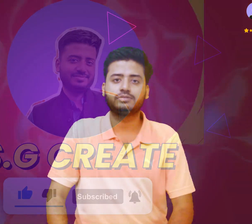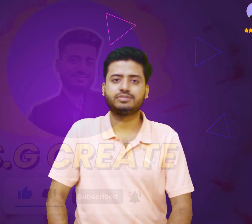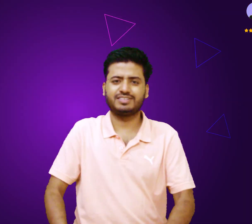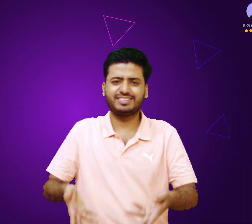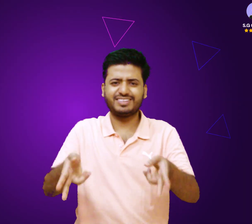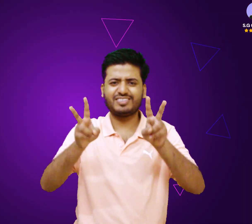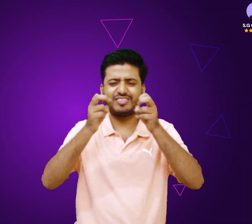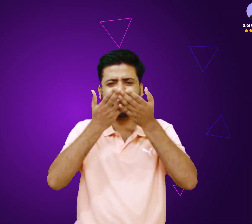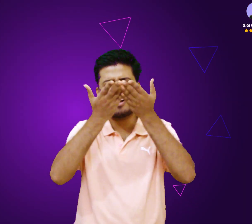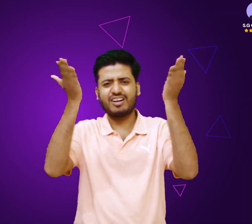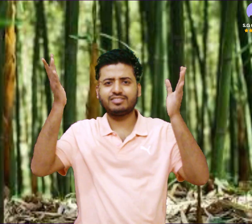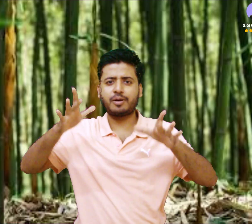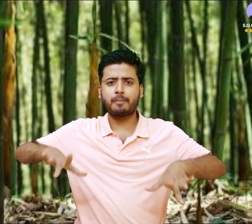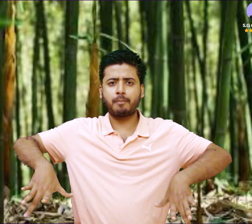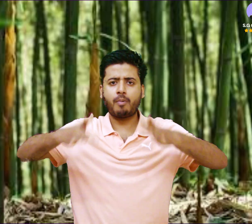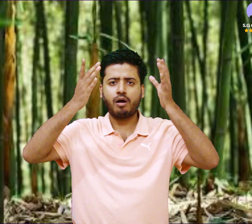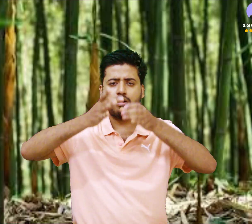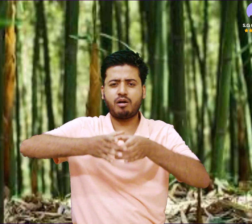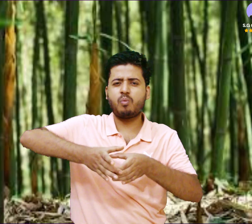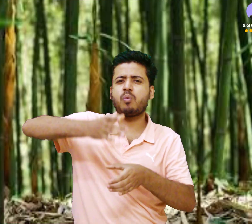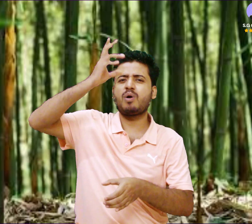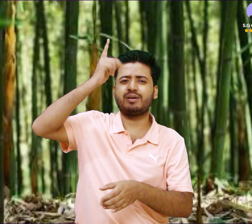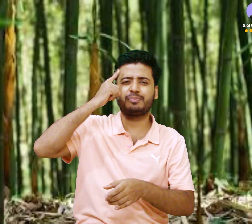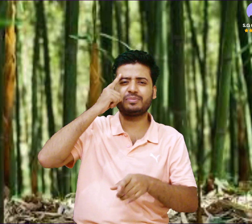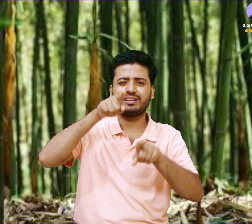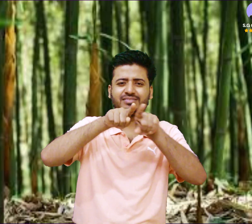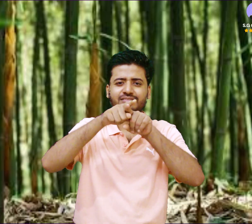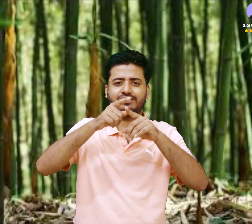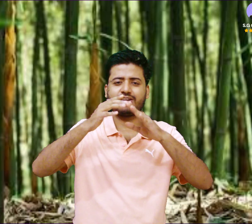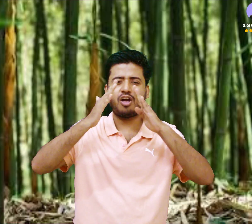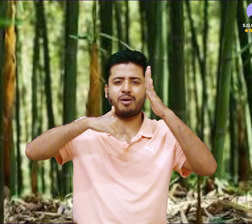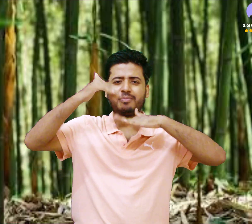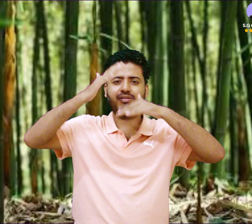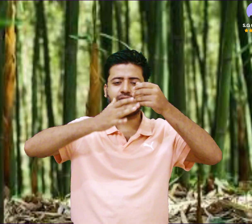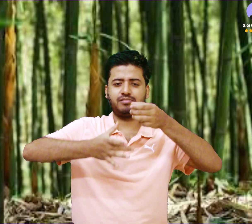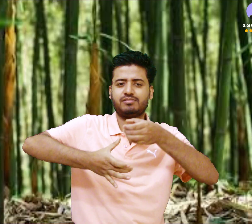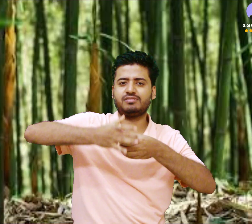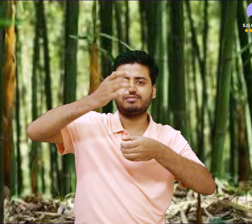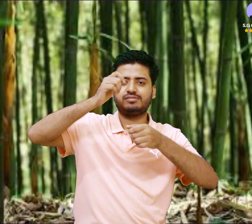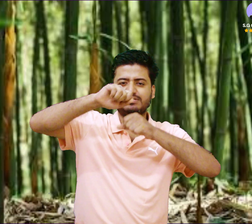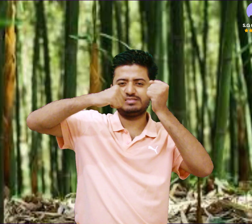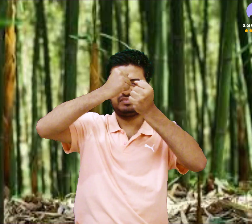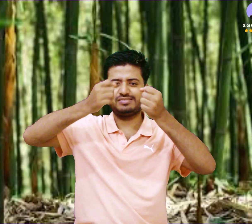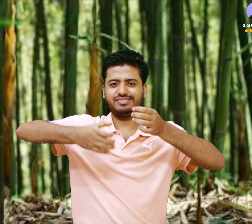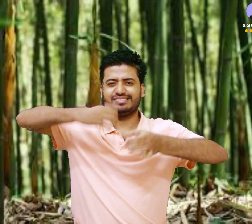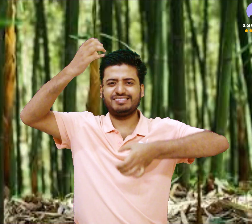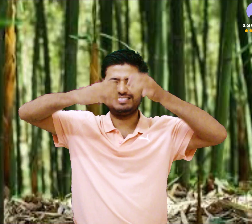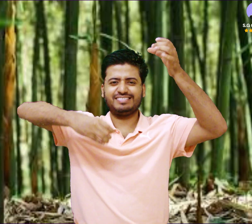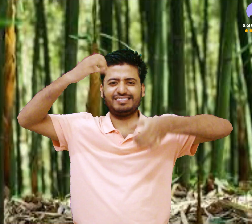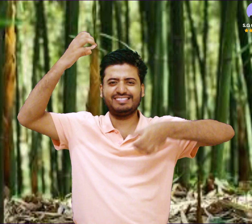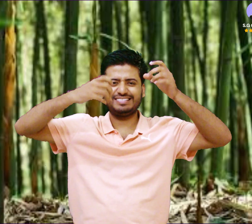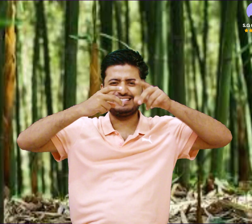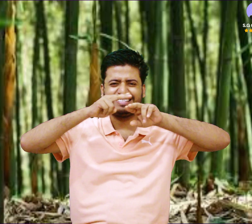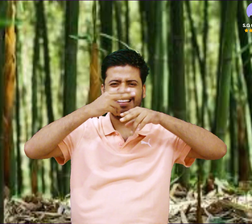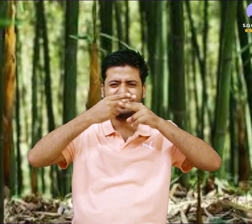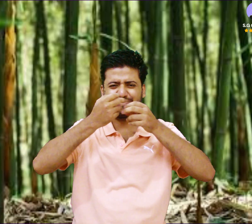Giant bamboo shoots offer numerous health benefits due to their rich nutritional profile, including promoting heart health, aiding in